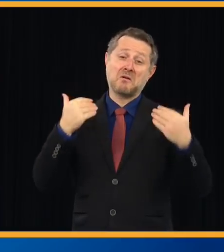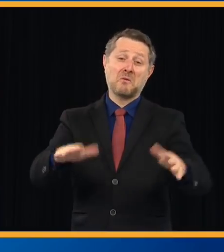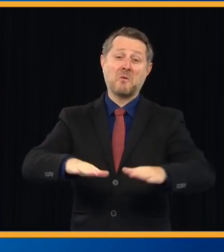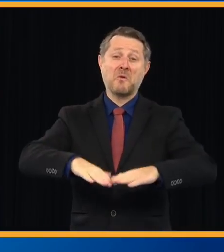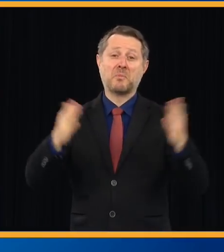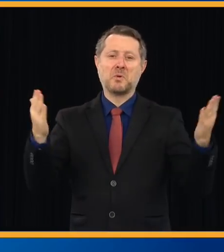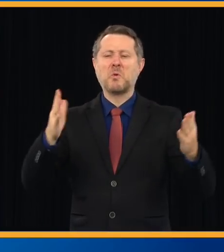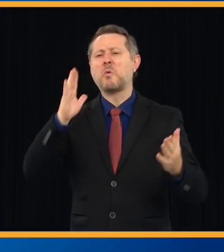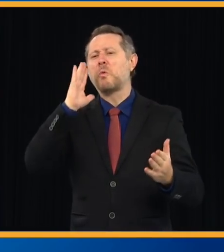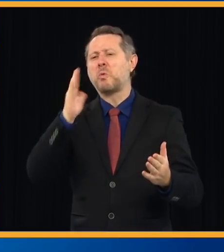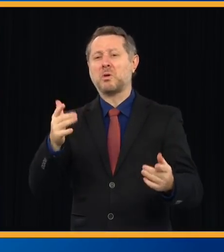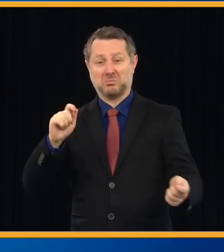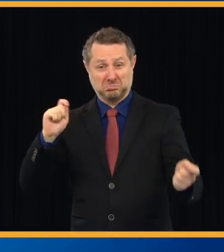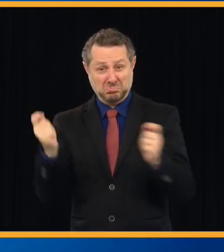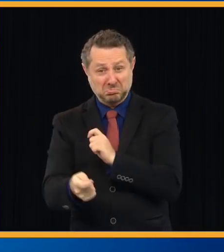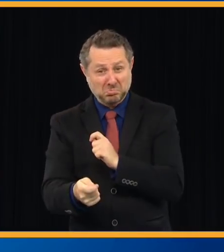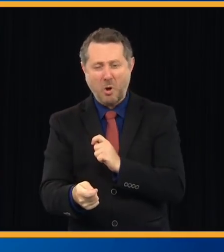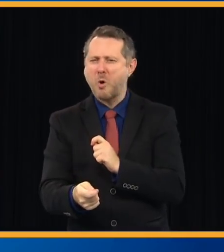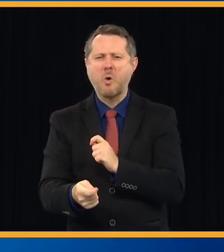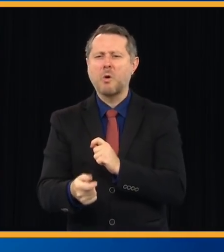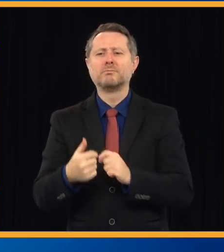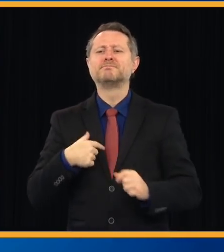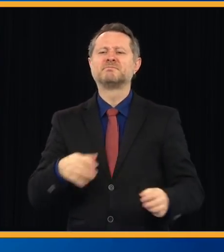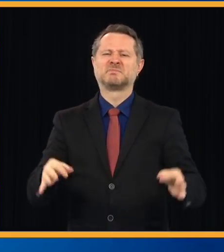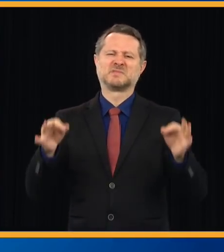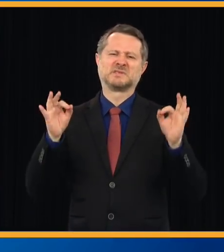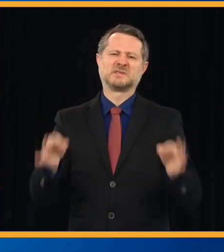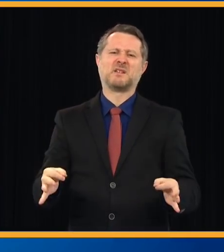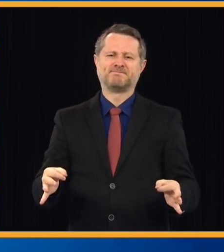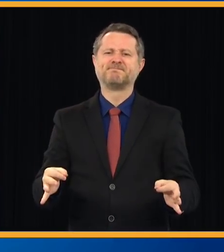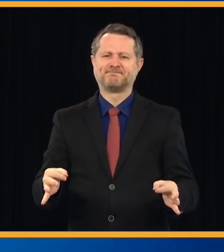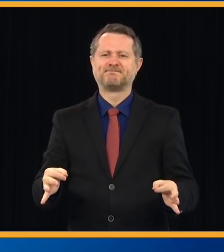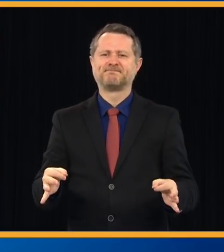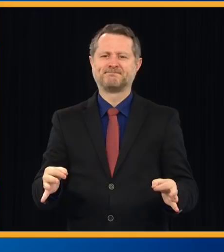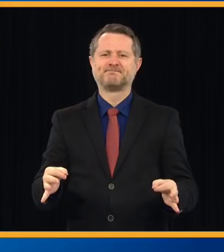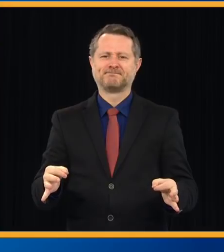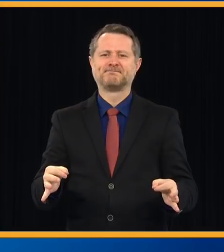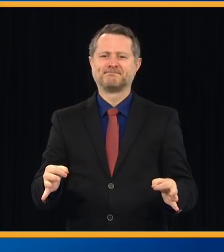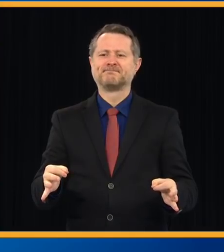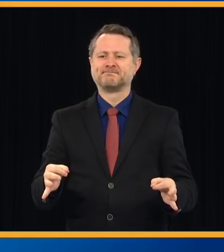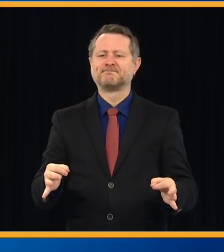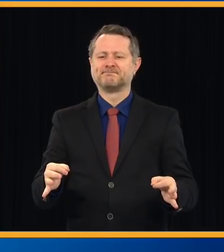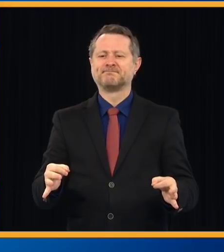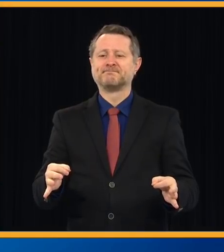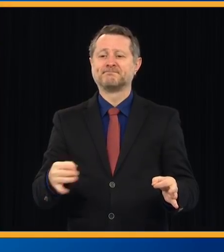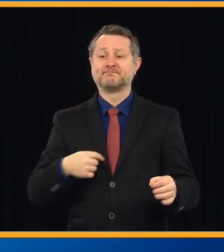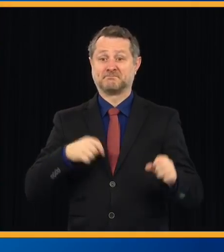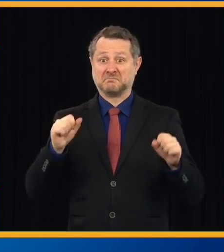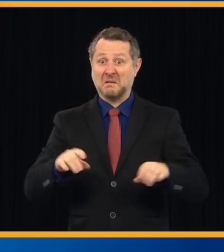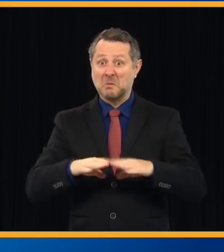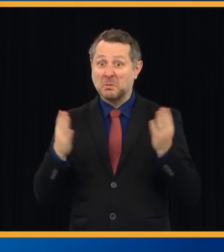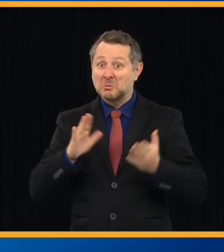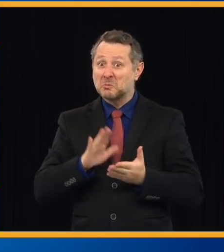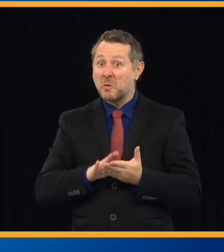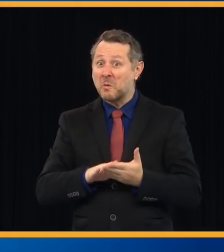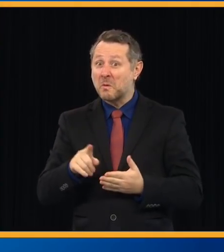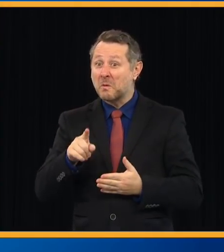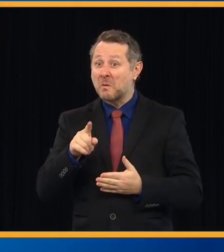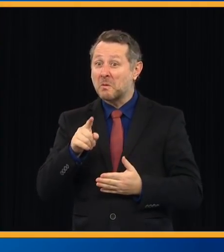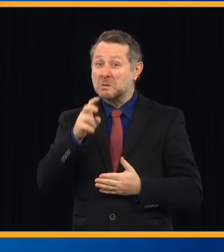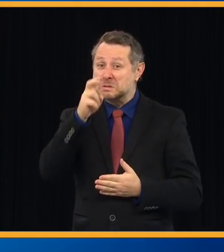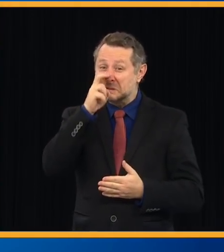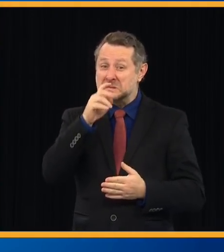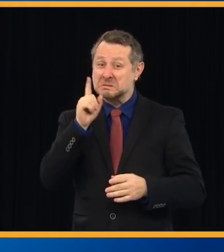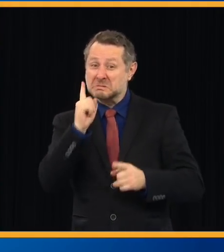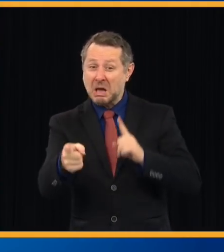to come up with a plan to reopen schools with all those new protocols, how do you operate a